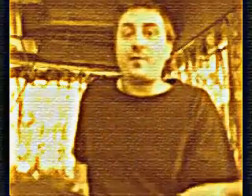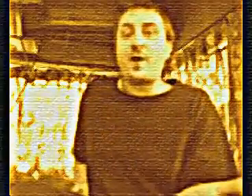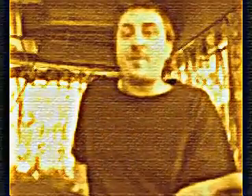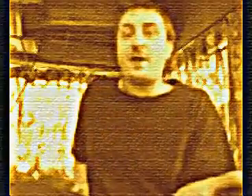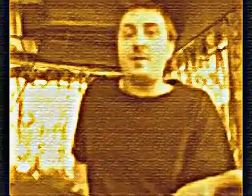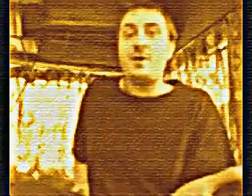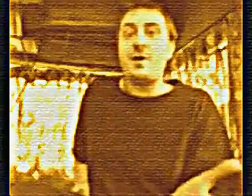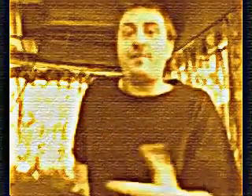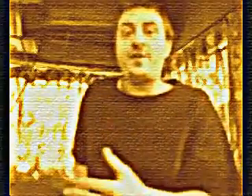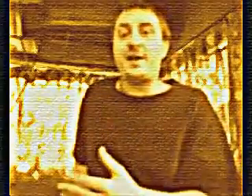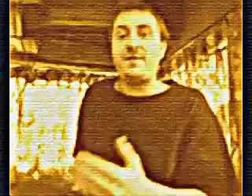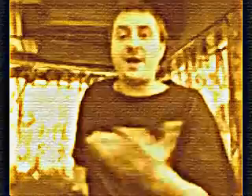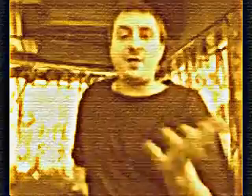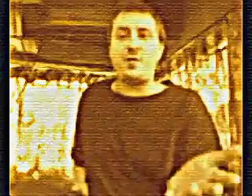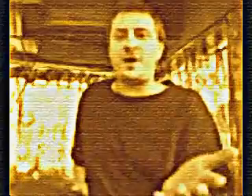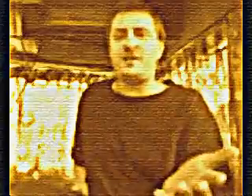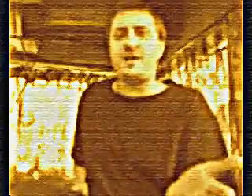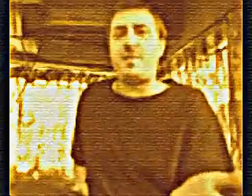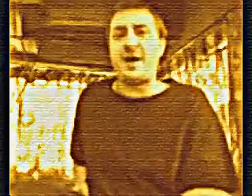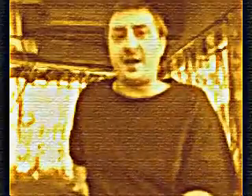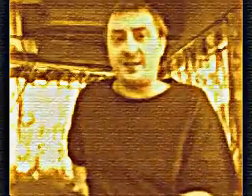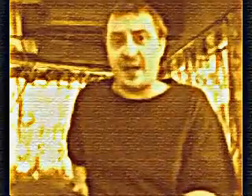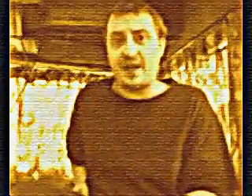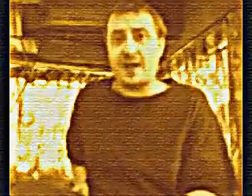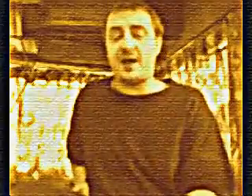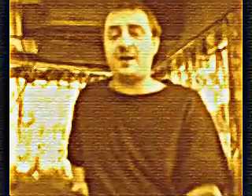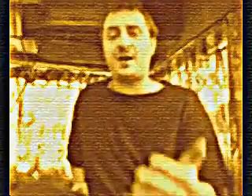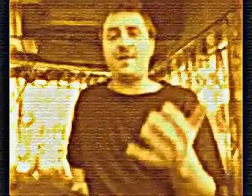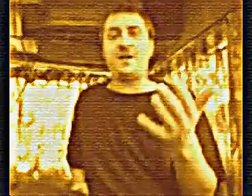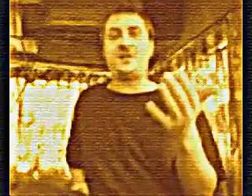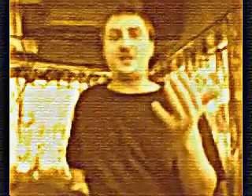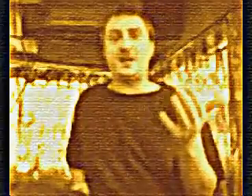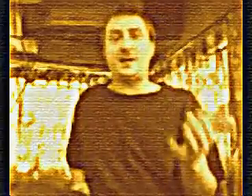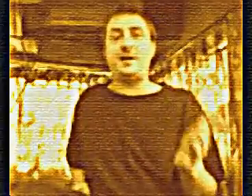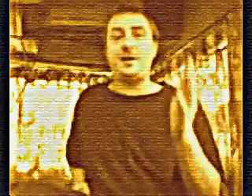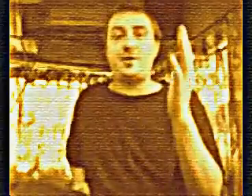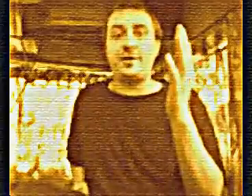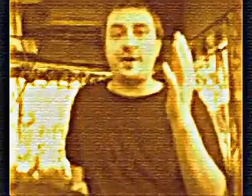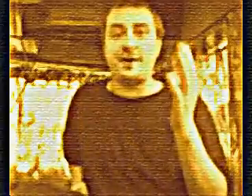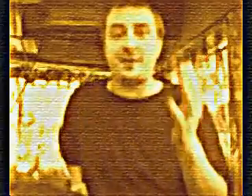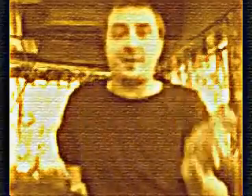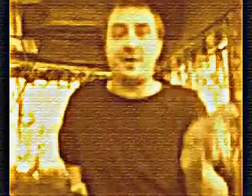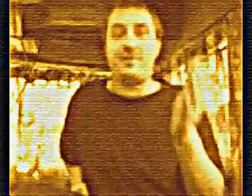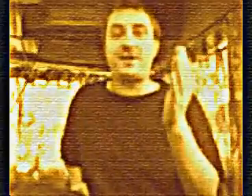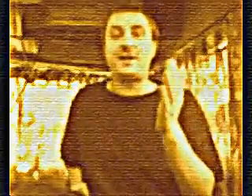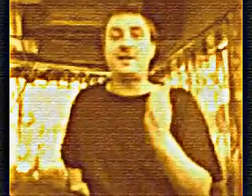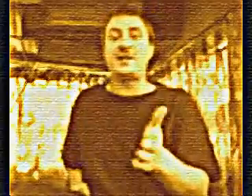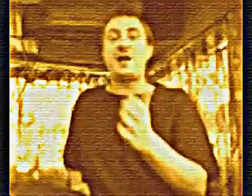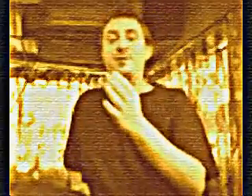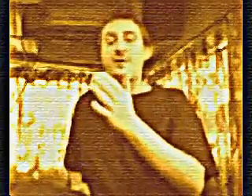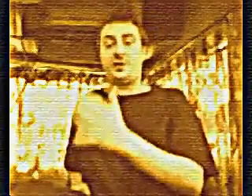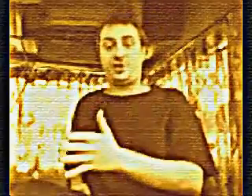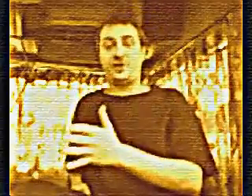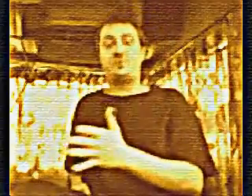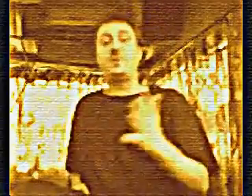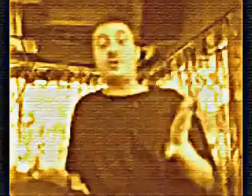not paying them enough, they haven't had a raise in about a decade. They haven't, he called it a significant salary adjustment. You do